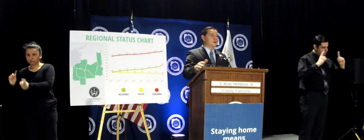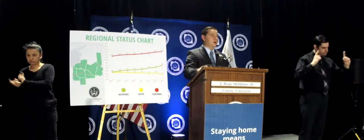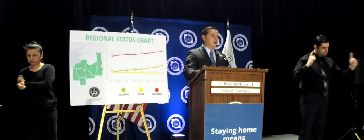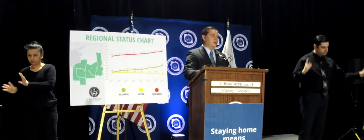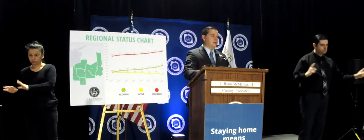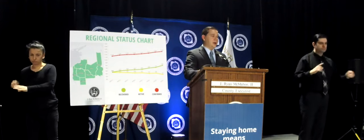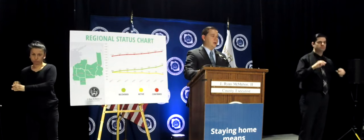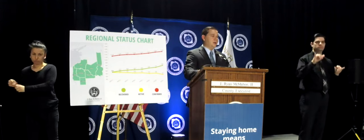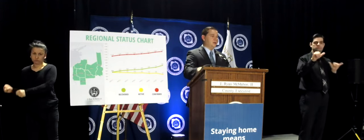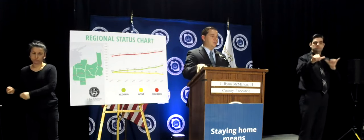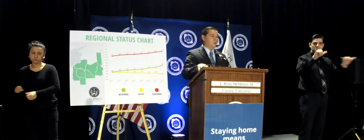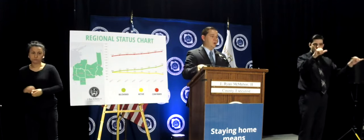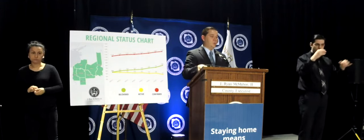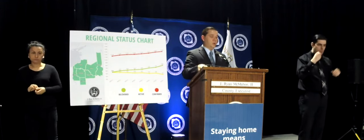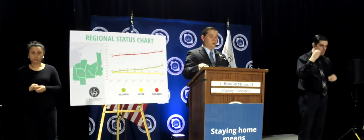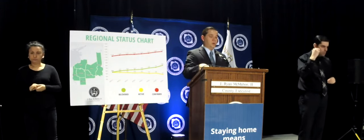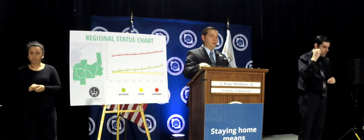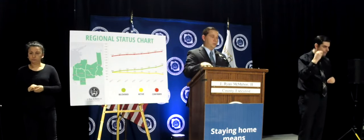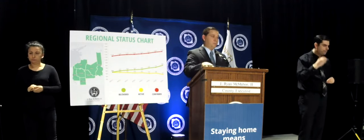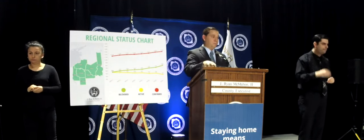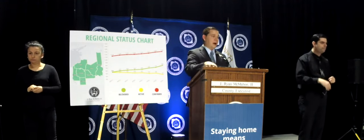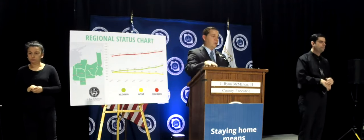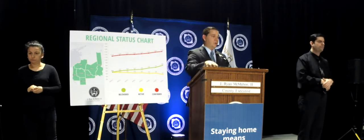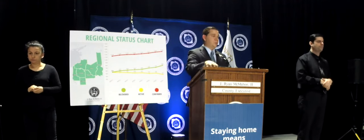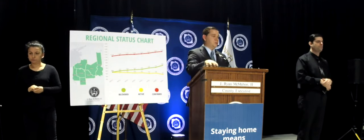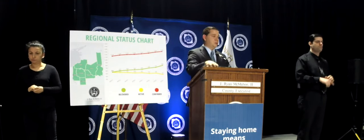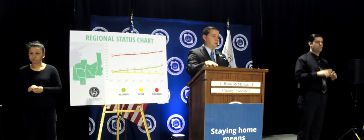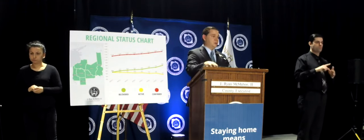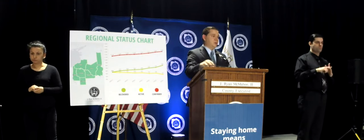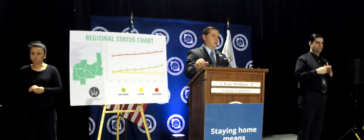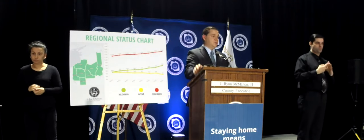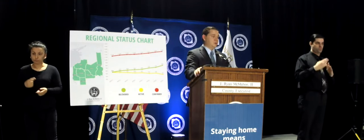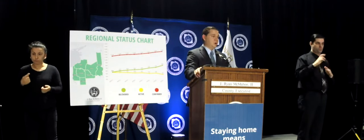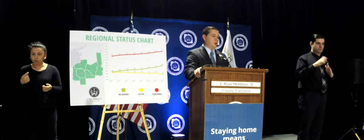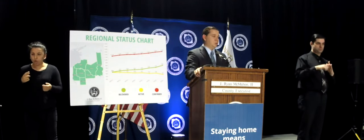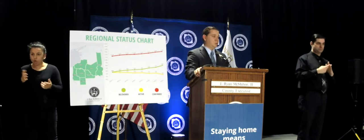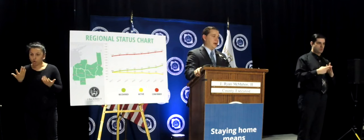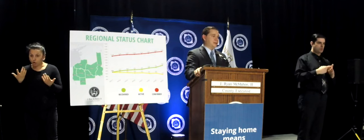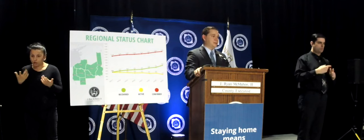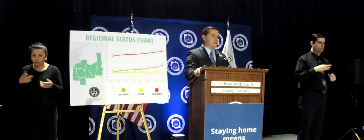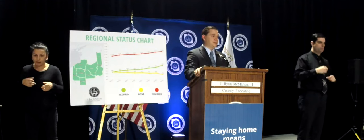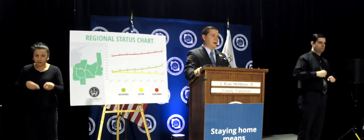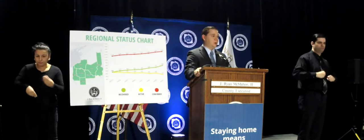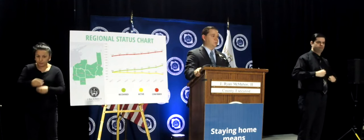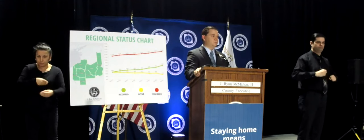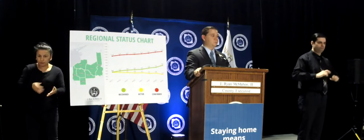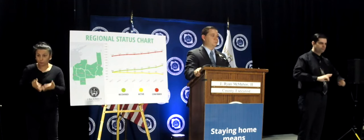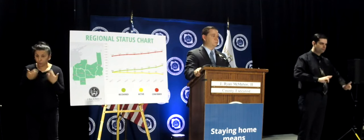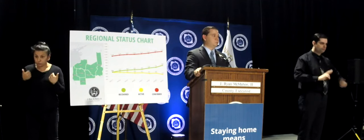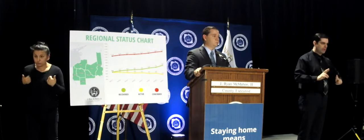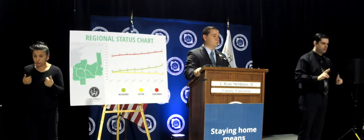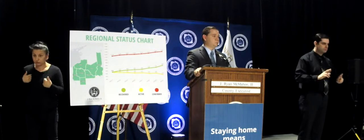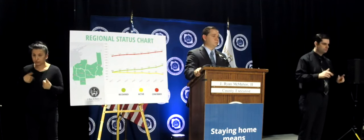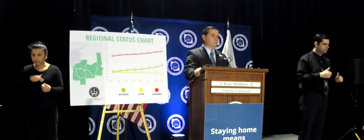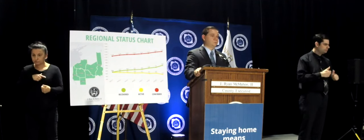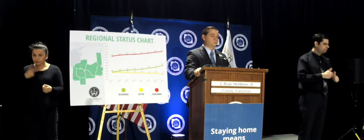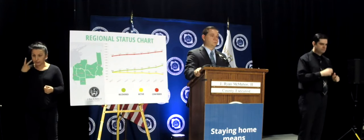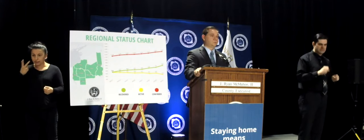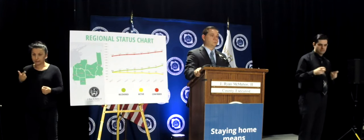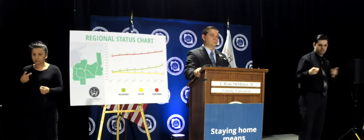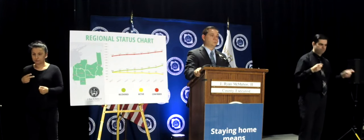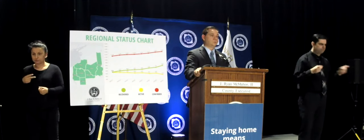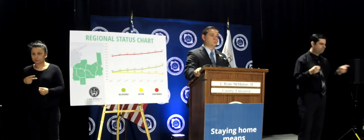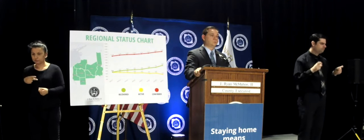happens, that we are really, really in a powerful position to go track this thing down. Ryan, I'm